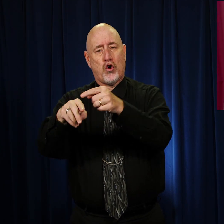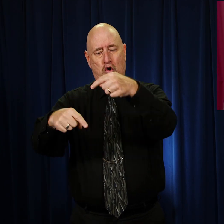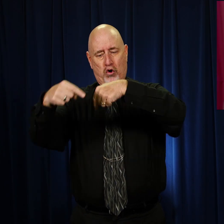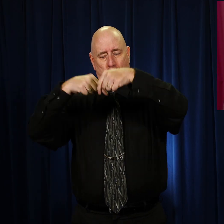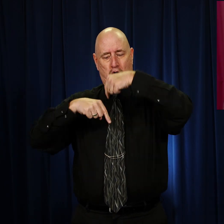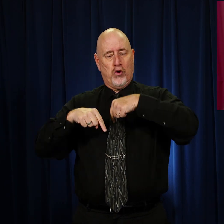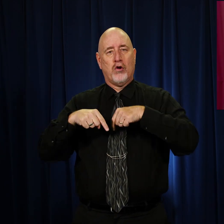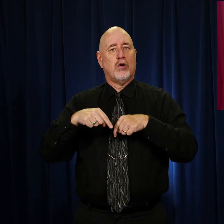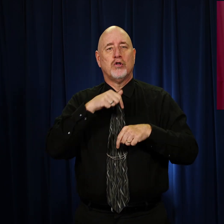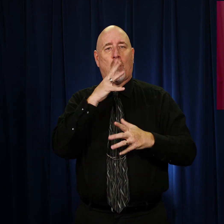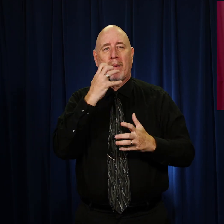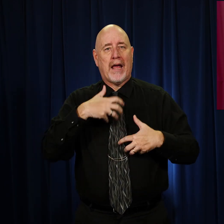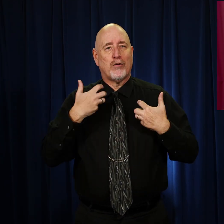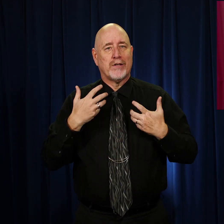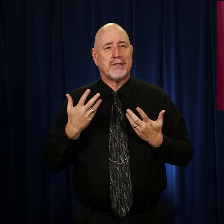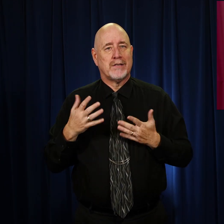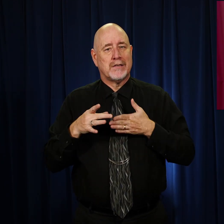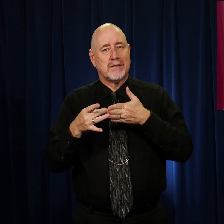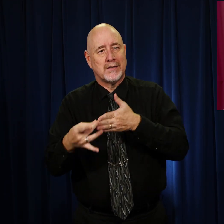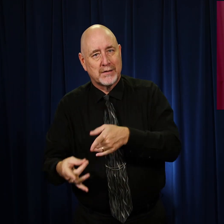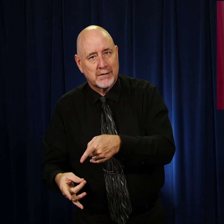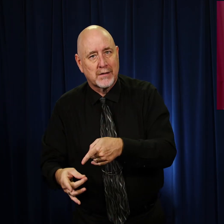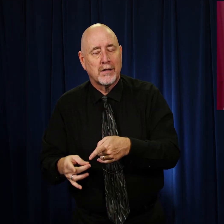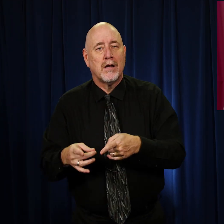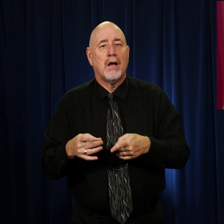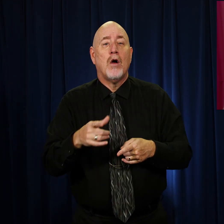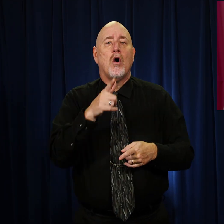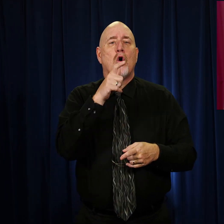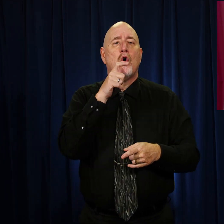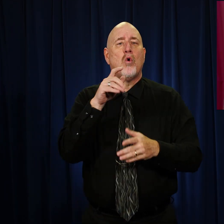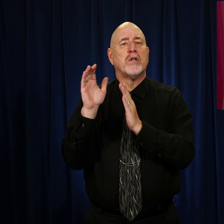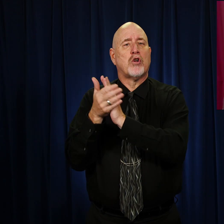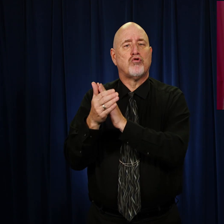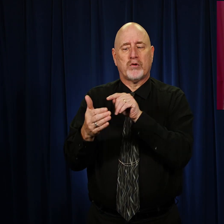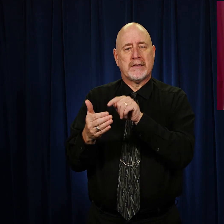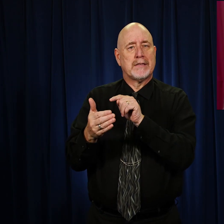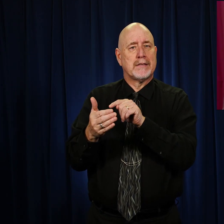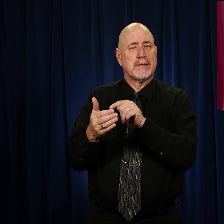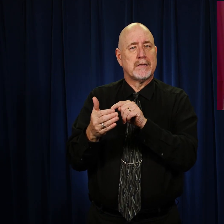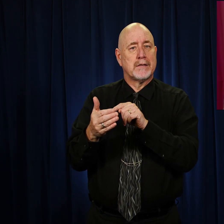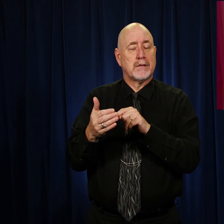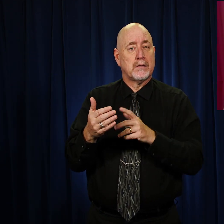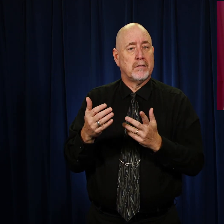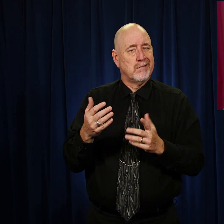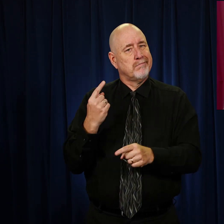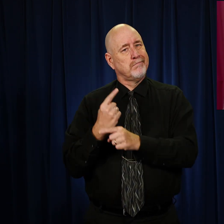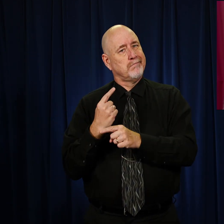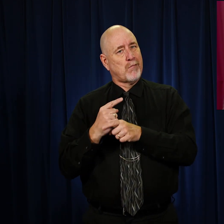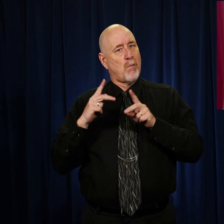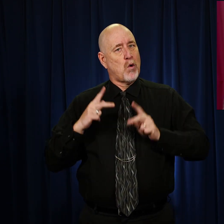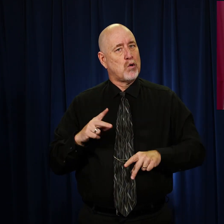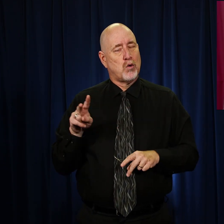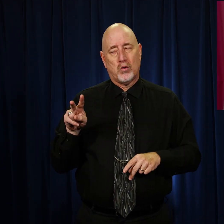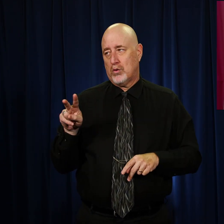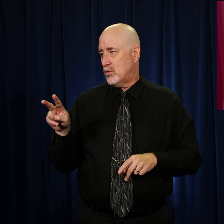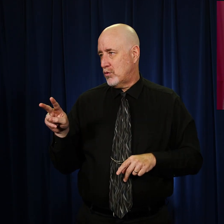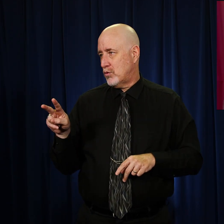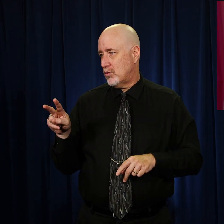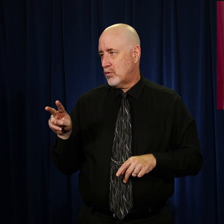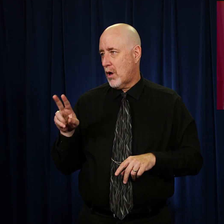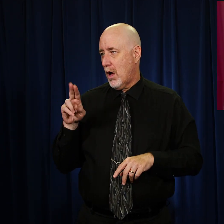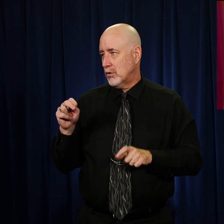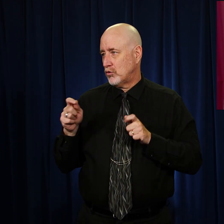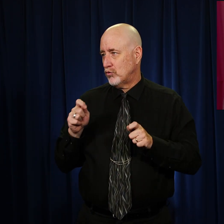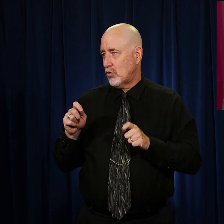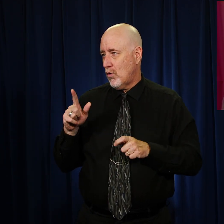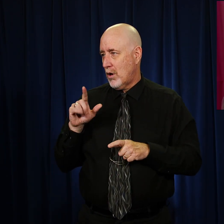saying, don't be angry. All right, who is the person that's going to commit adultery? Is it not the person who has